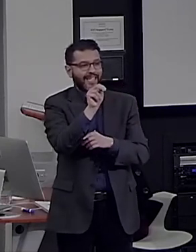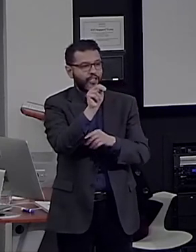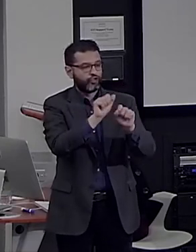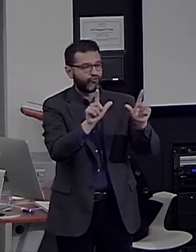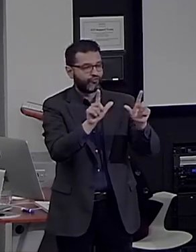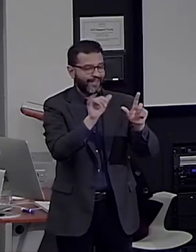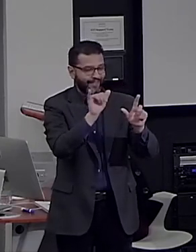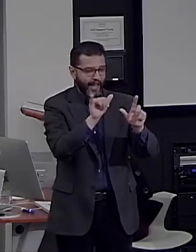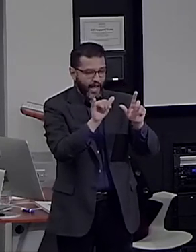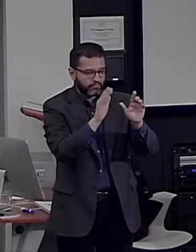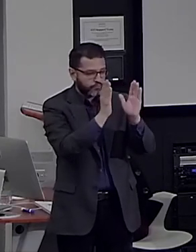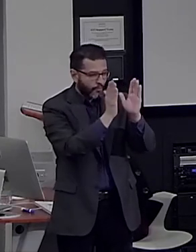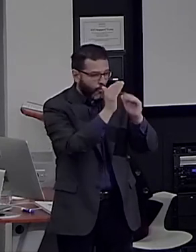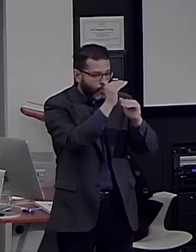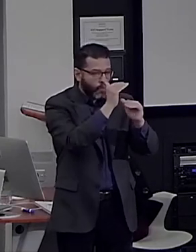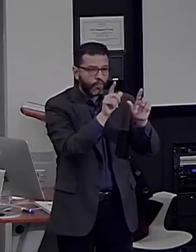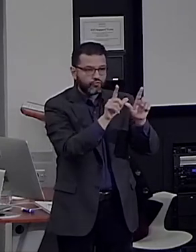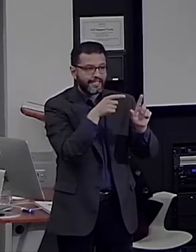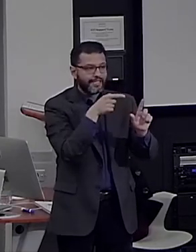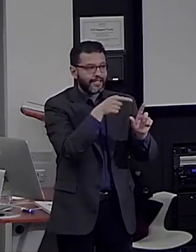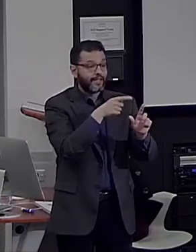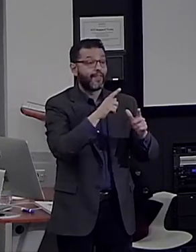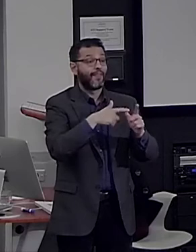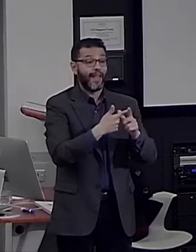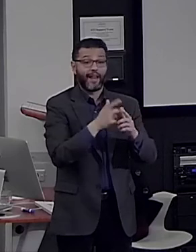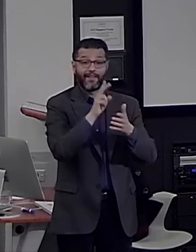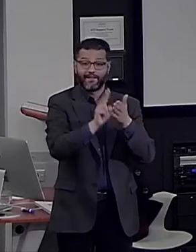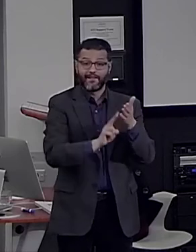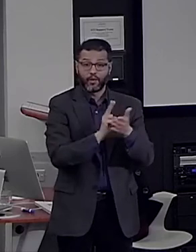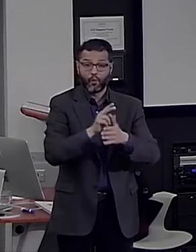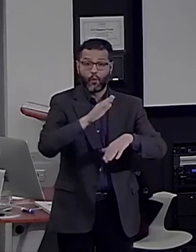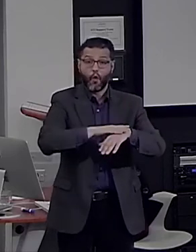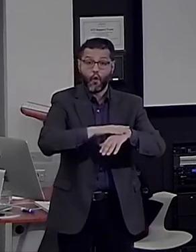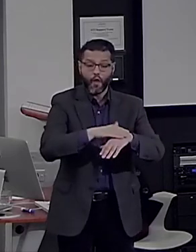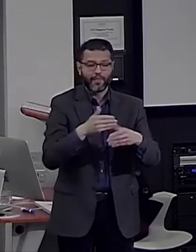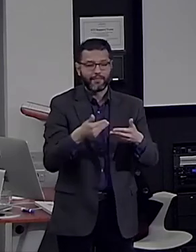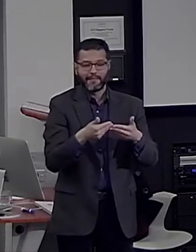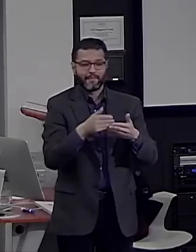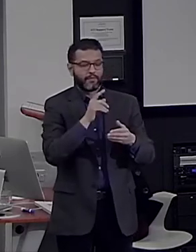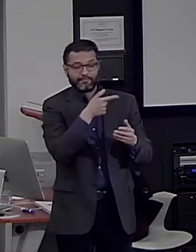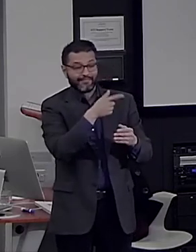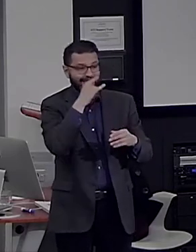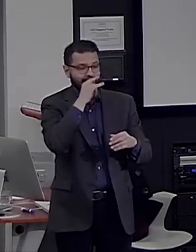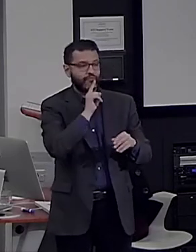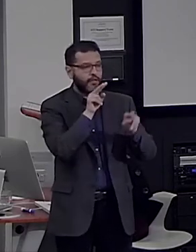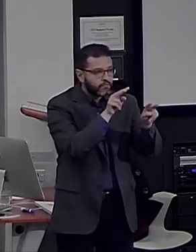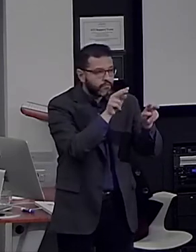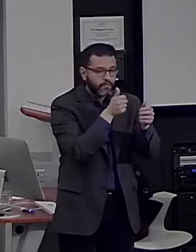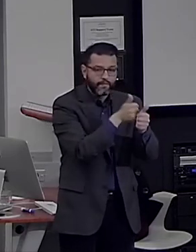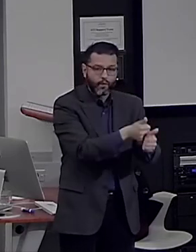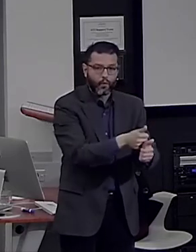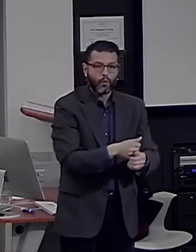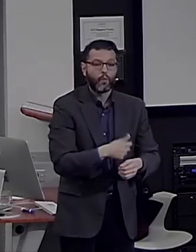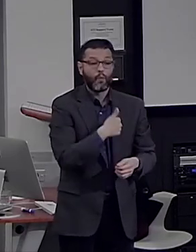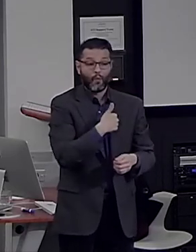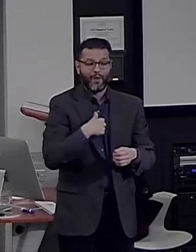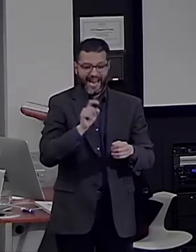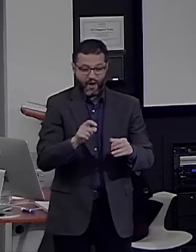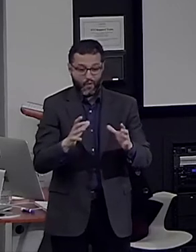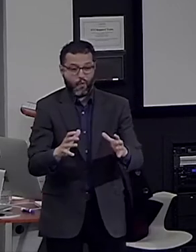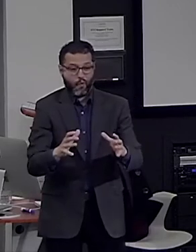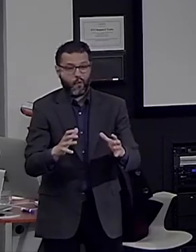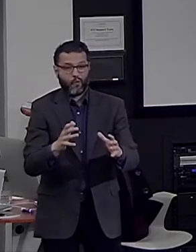and then after after when the video comes on she's just very engaged and even though we had to hold her so she wouldn't